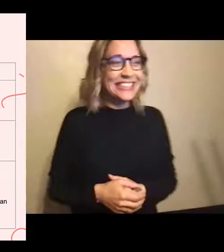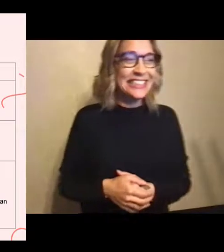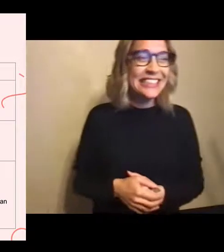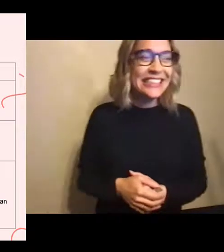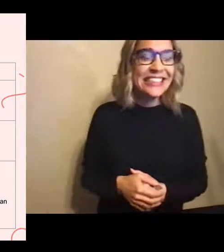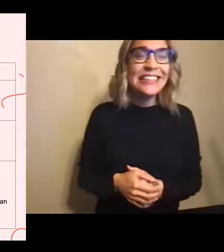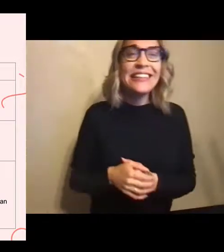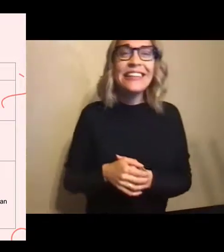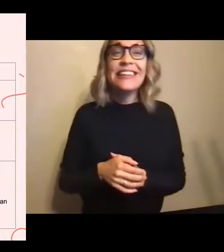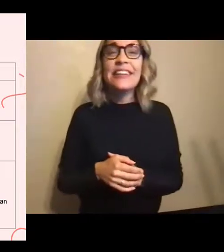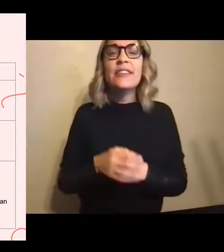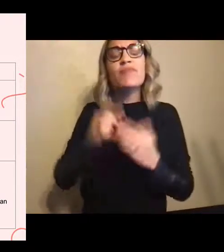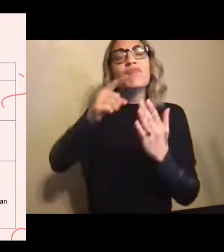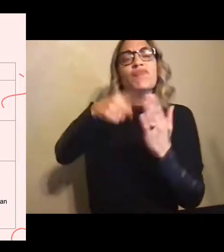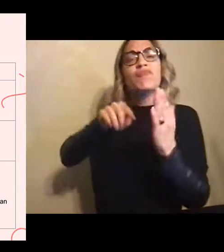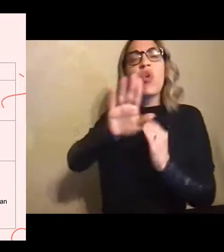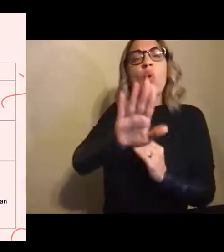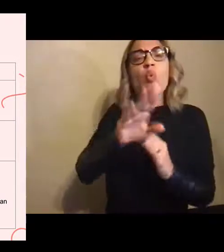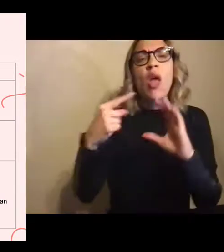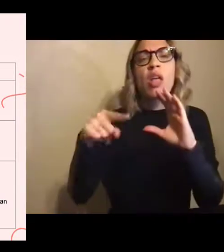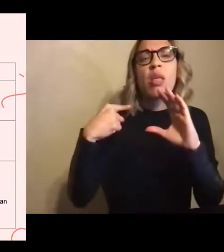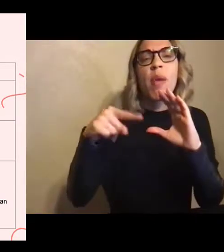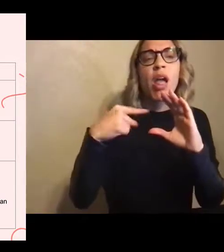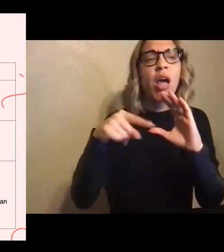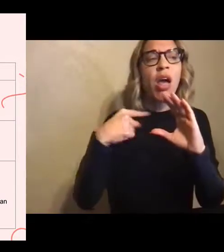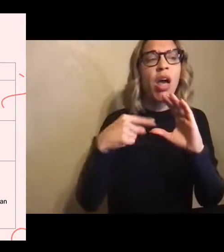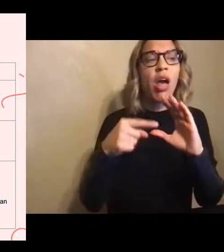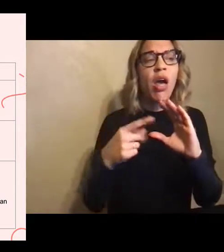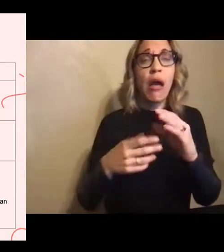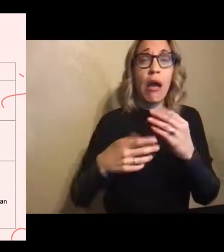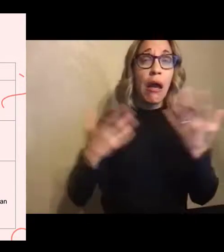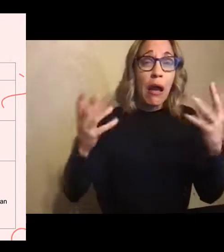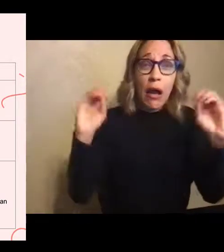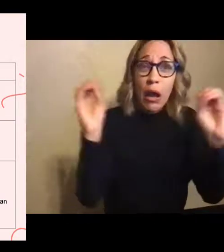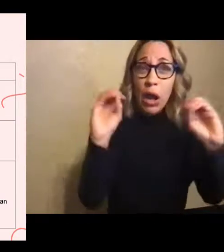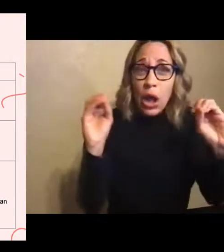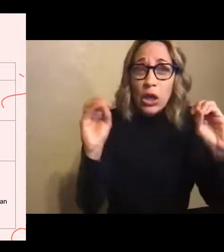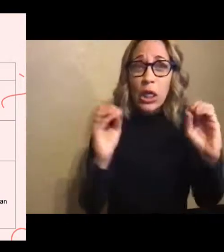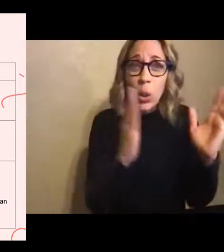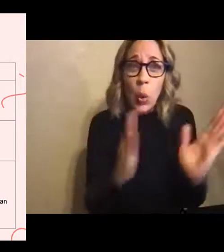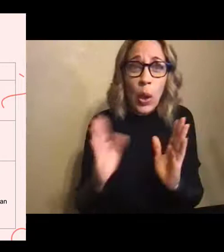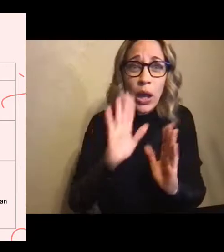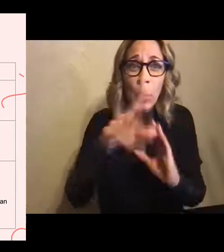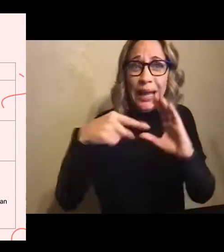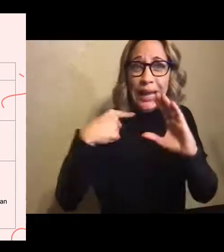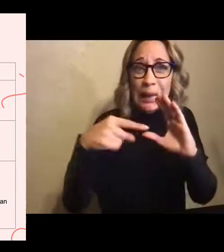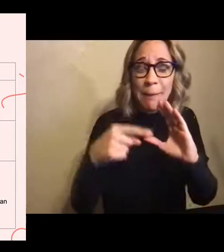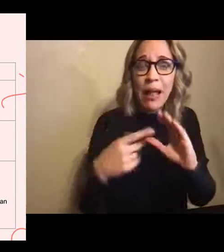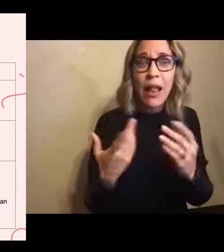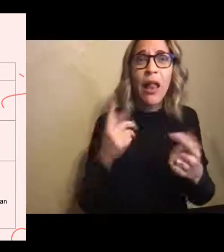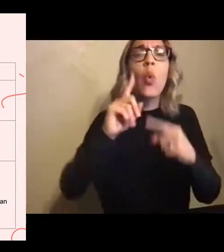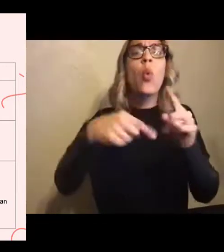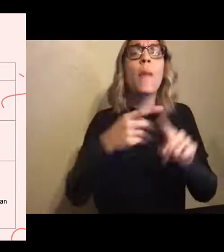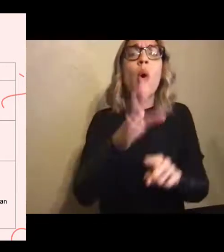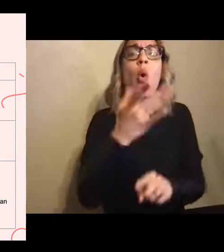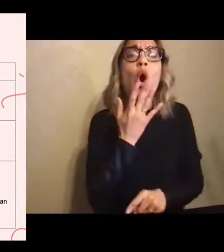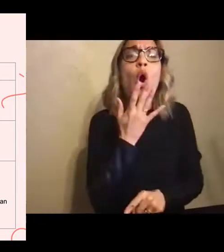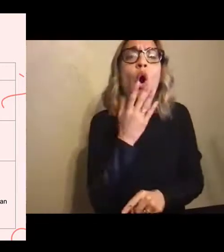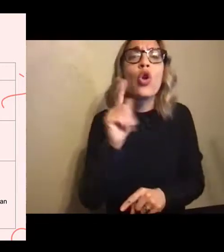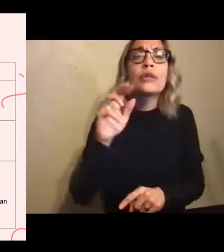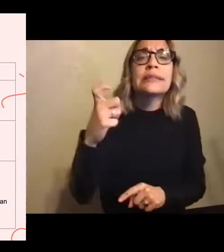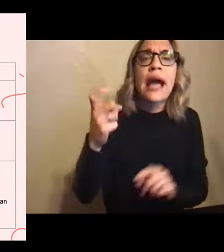place. Is that the most organized you can be? Check your email, clean out your inbox. If you don't